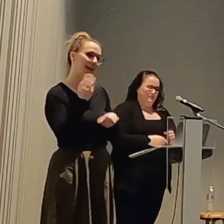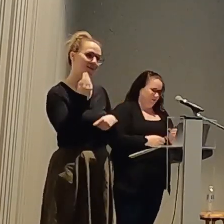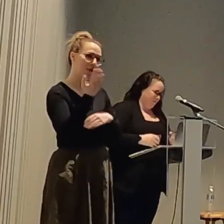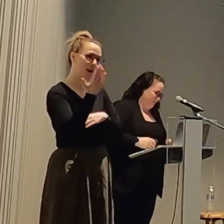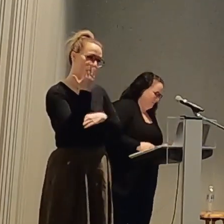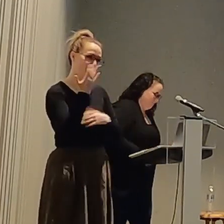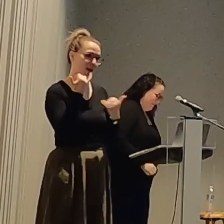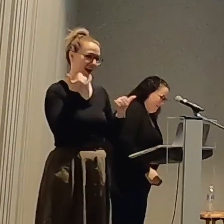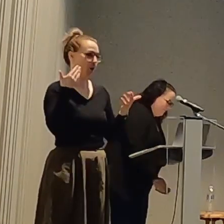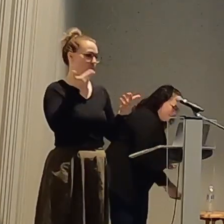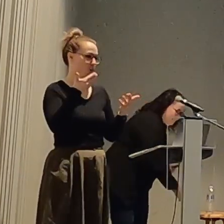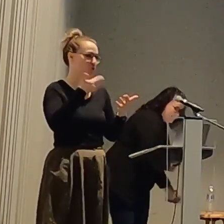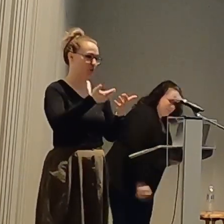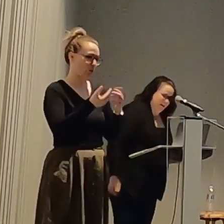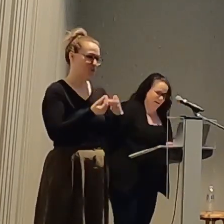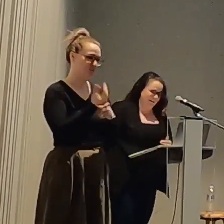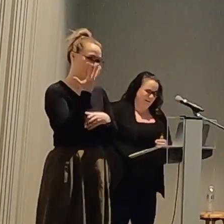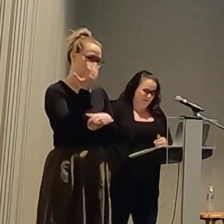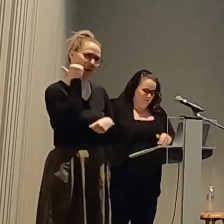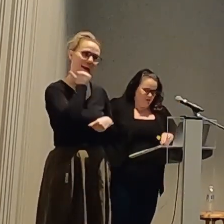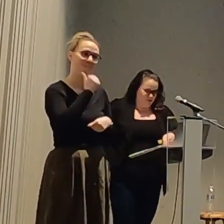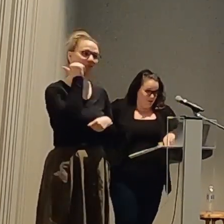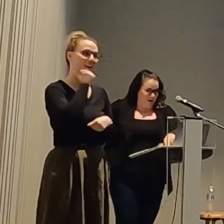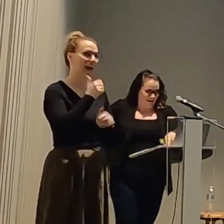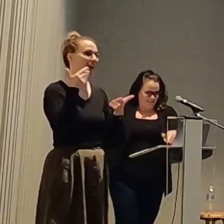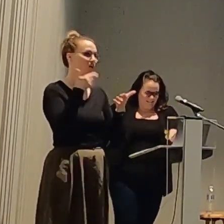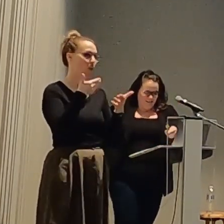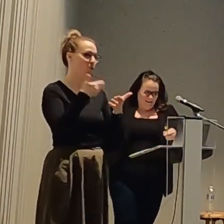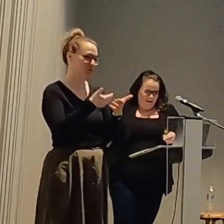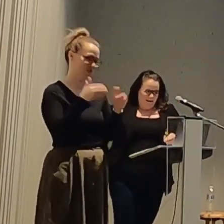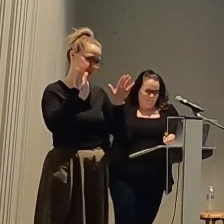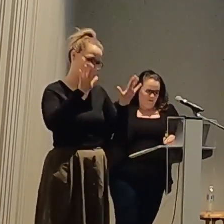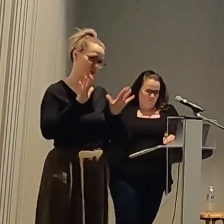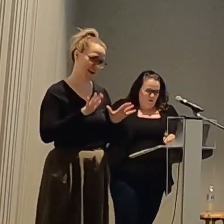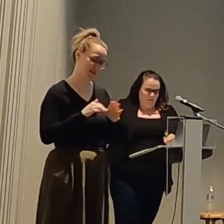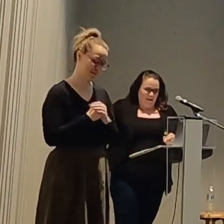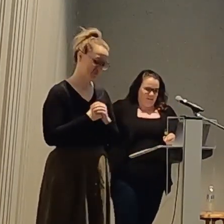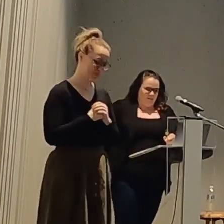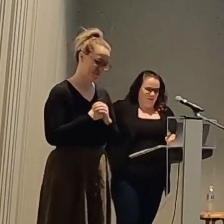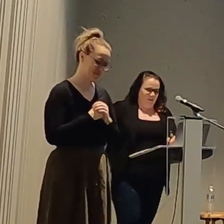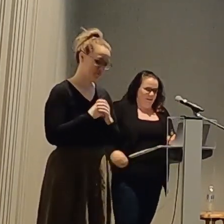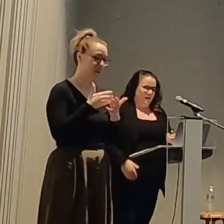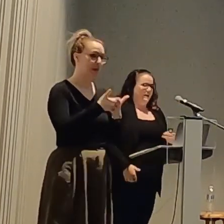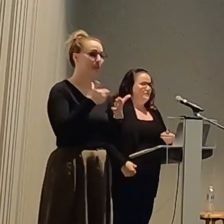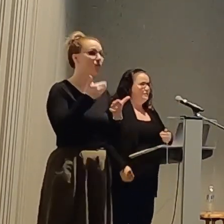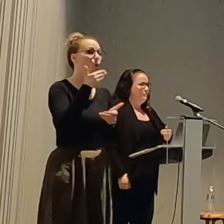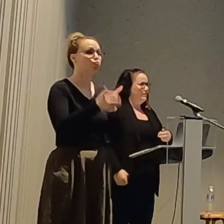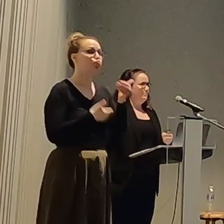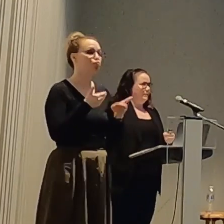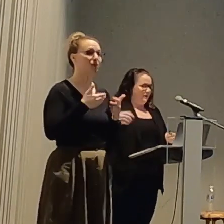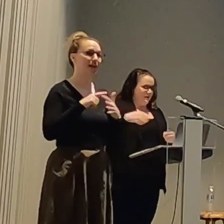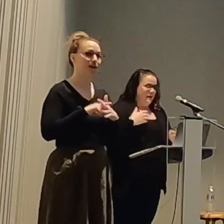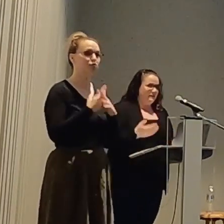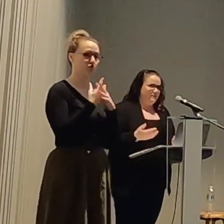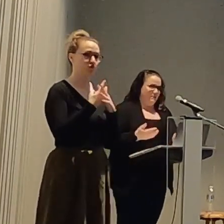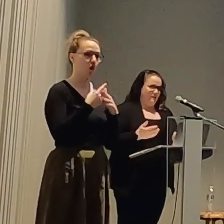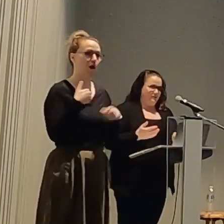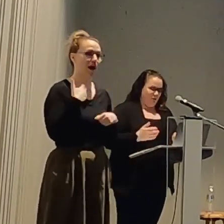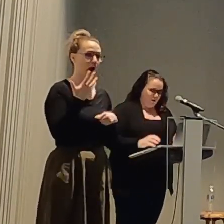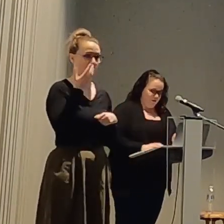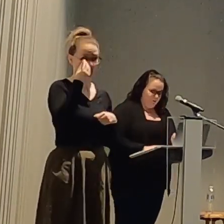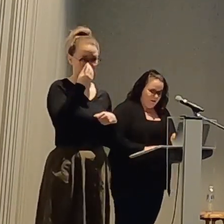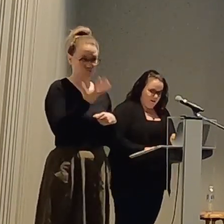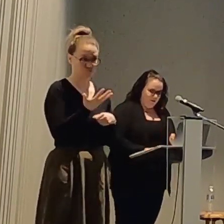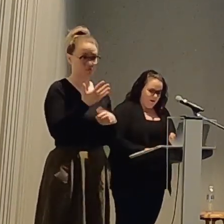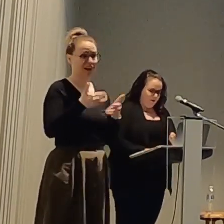getting closer and closer to spring every single day, which is great. Before we get started, I actually want to plug next